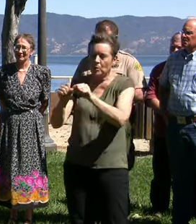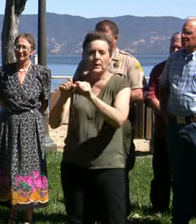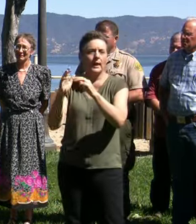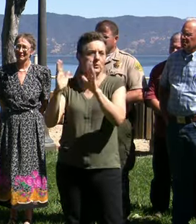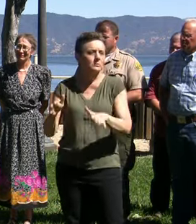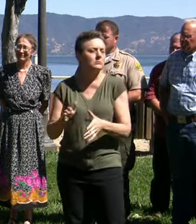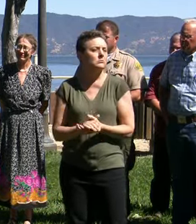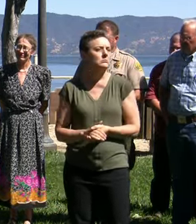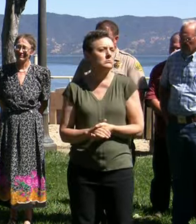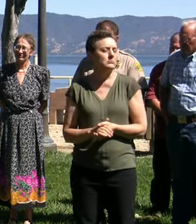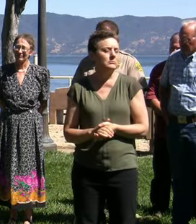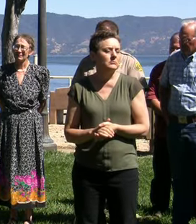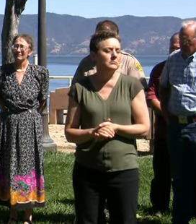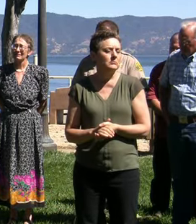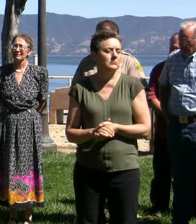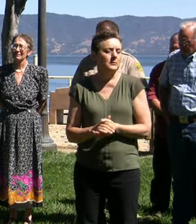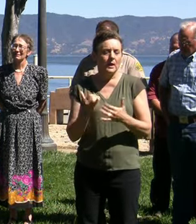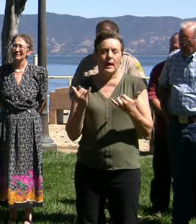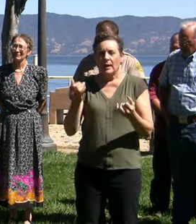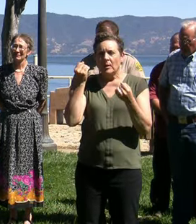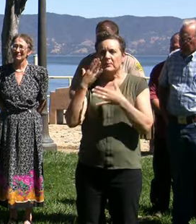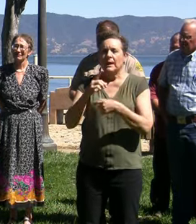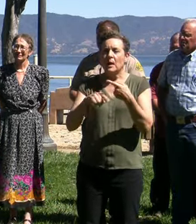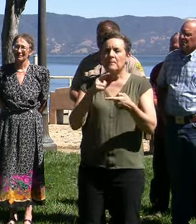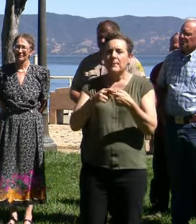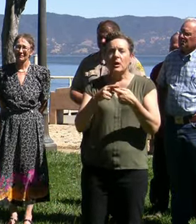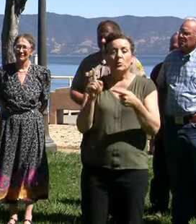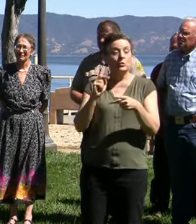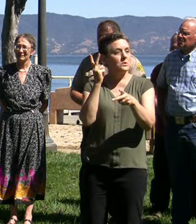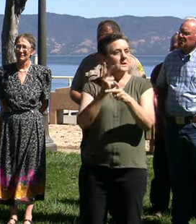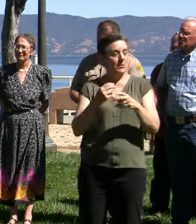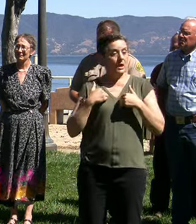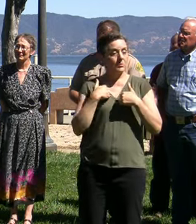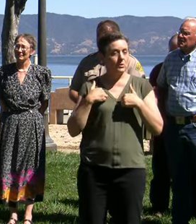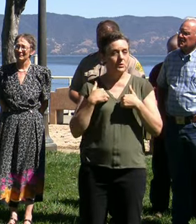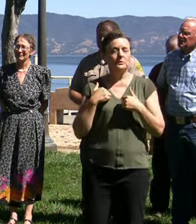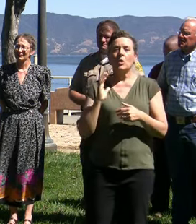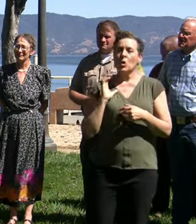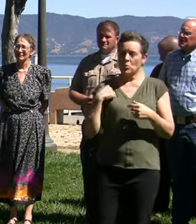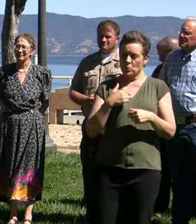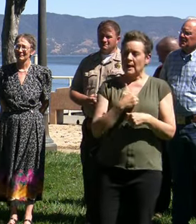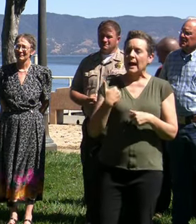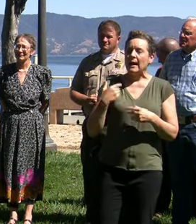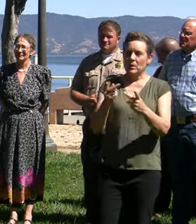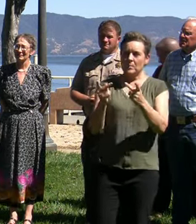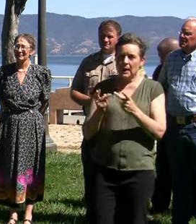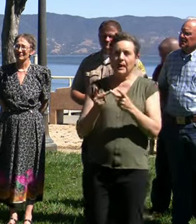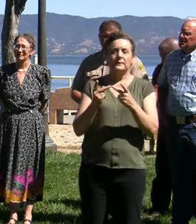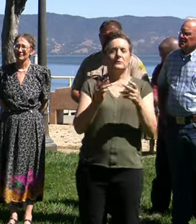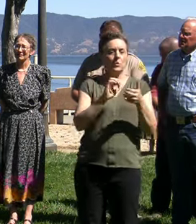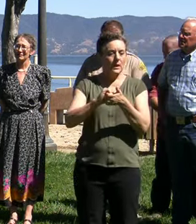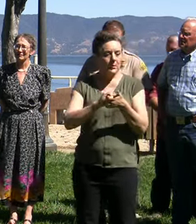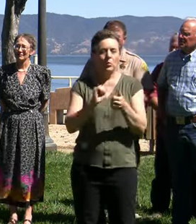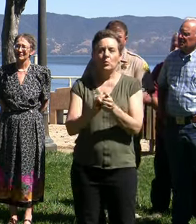on the housing of animals. We do have an area at the rancheria that we're currently working with Red Cross